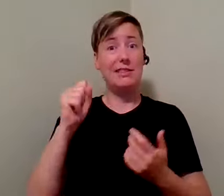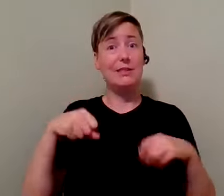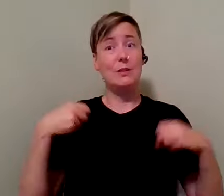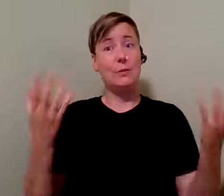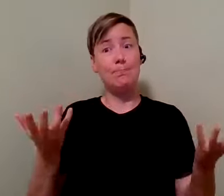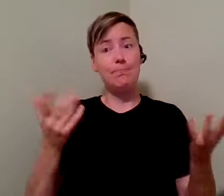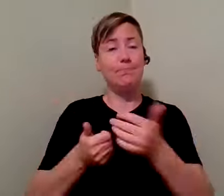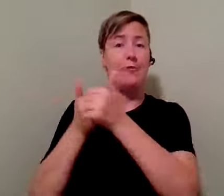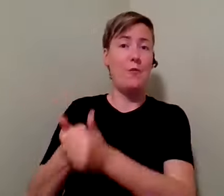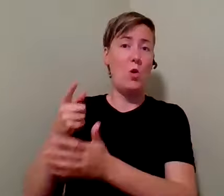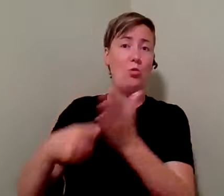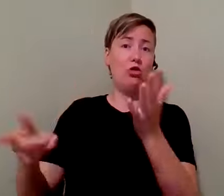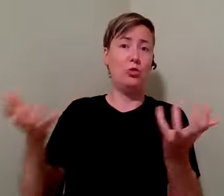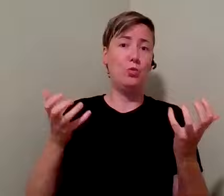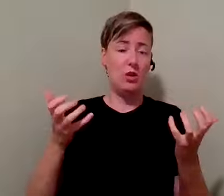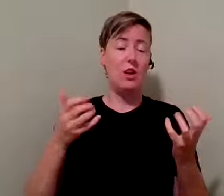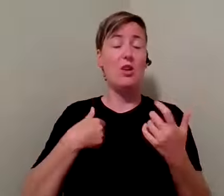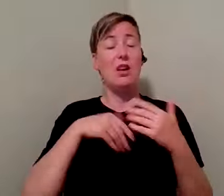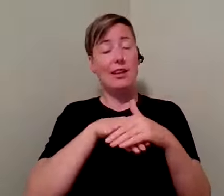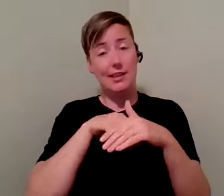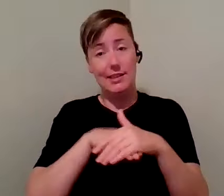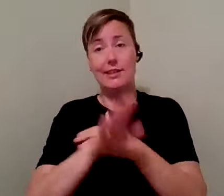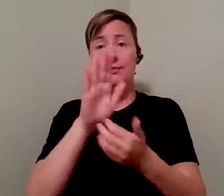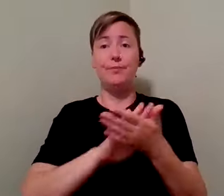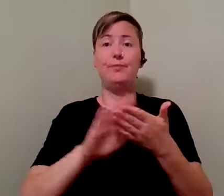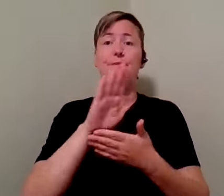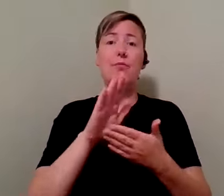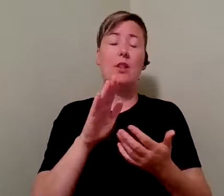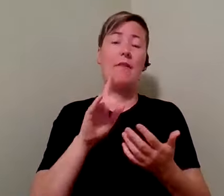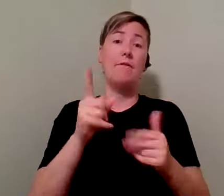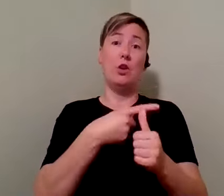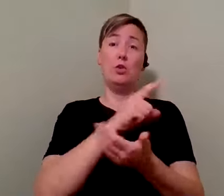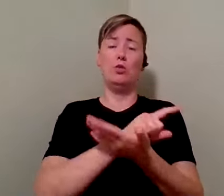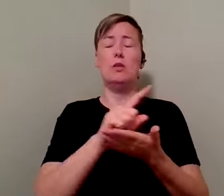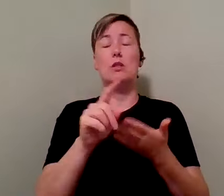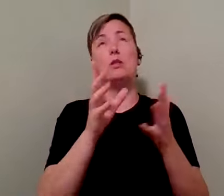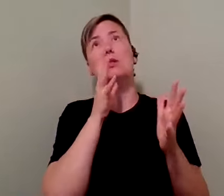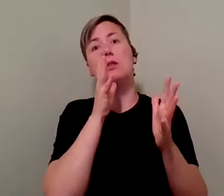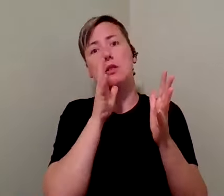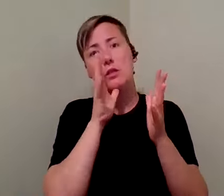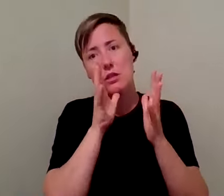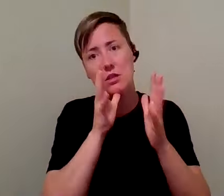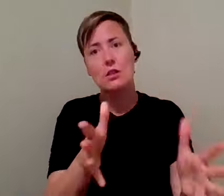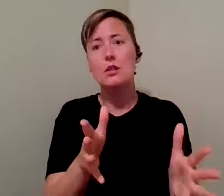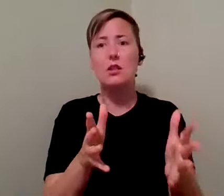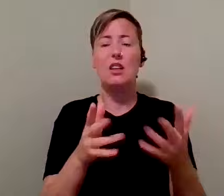to college, and I hated every minute of it the first 1 week. I was doing stuff like physics and math,